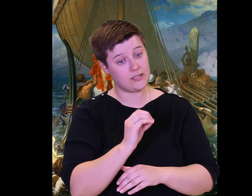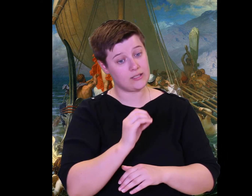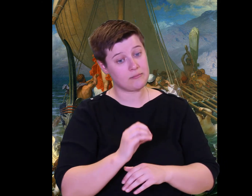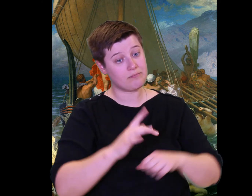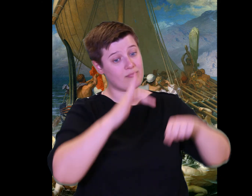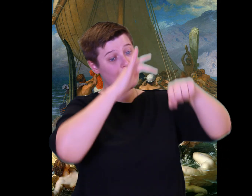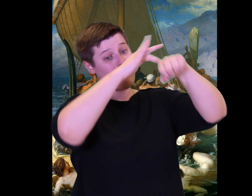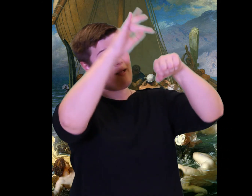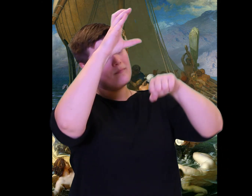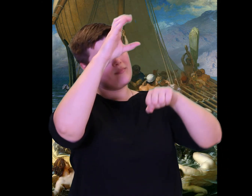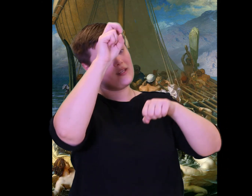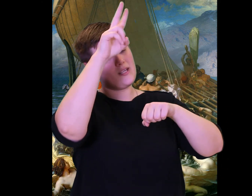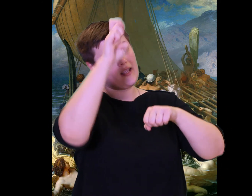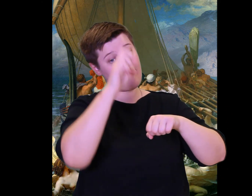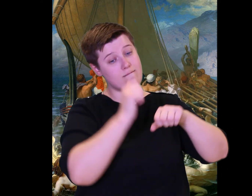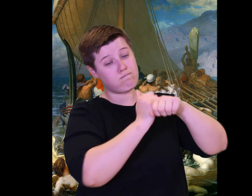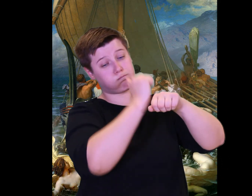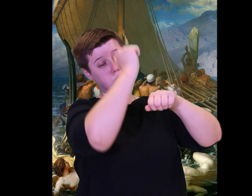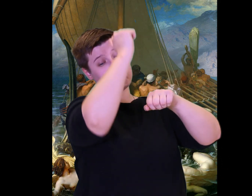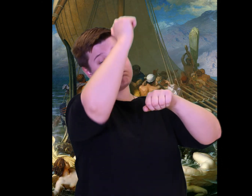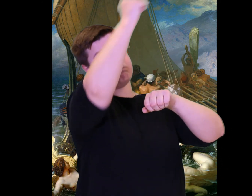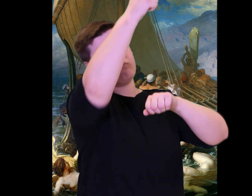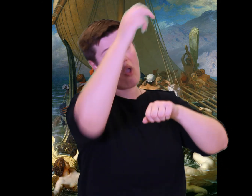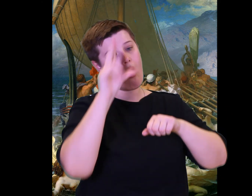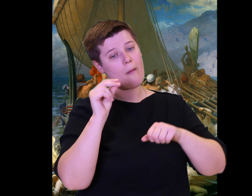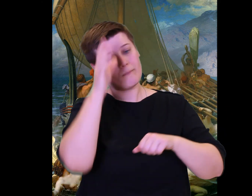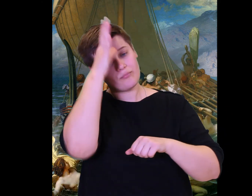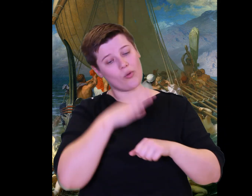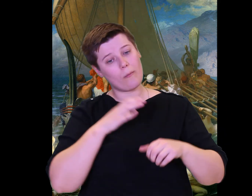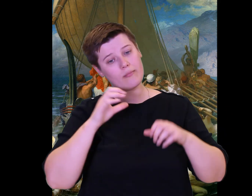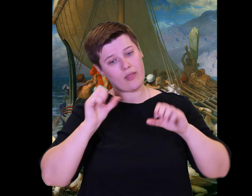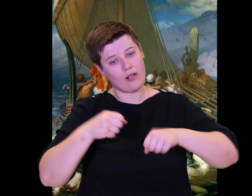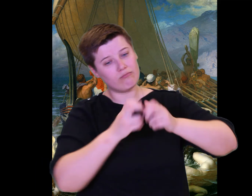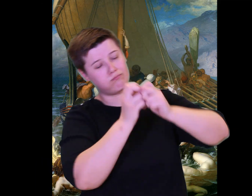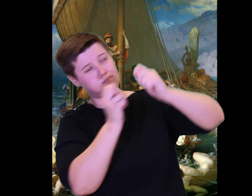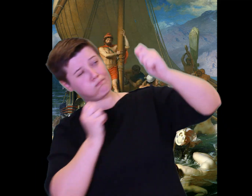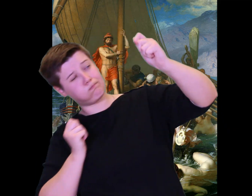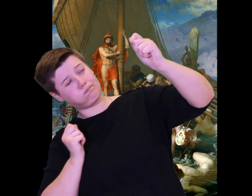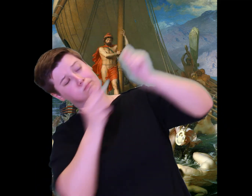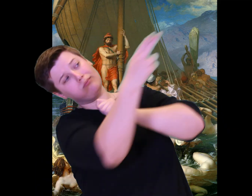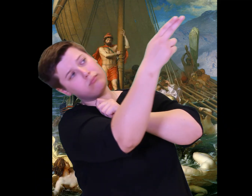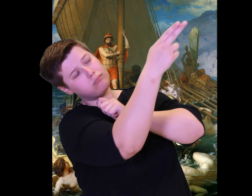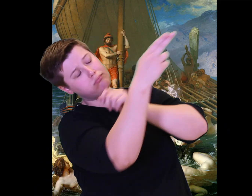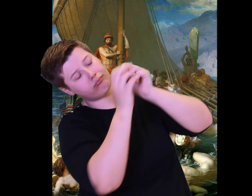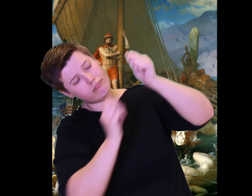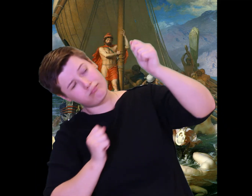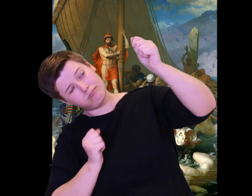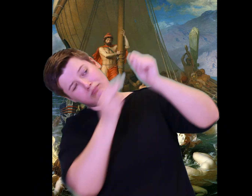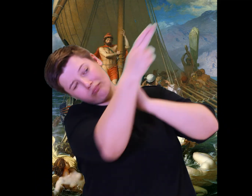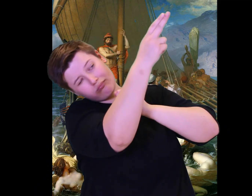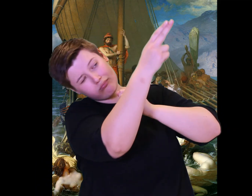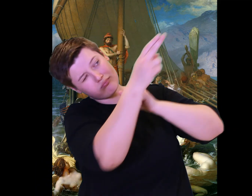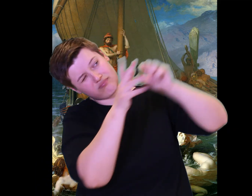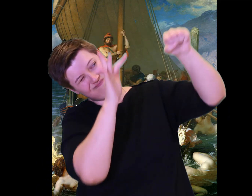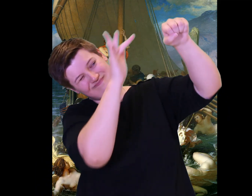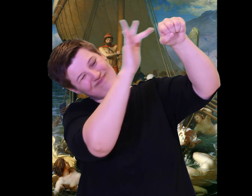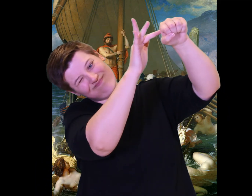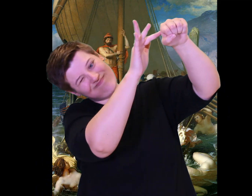your sailors' ears as you row past, so they are deaf to them. But if you wish to hear them, your men must fashion you to your